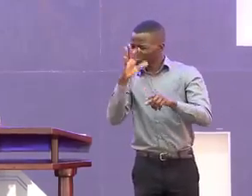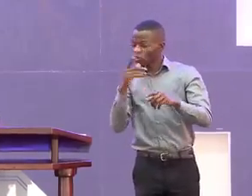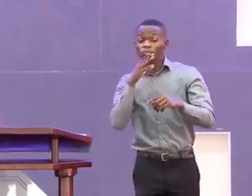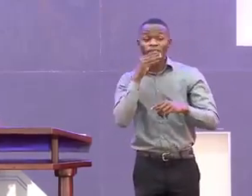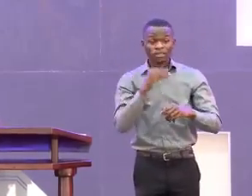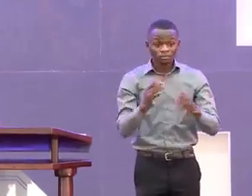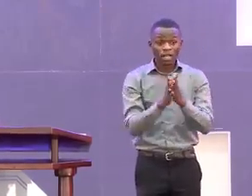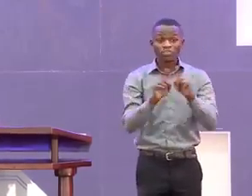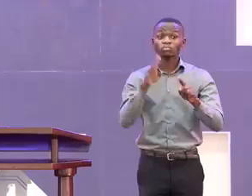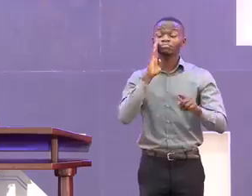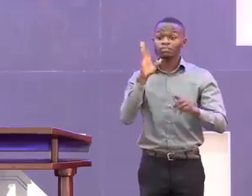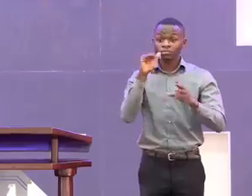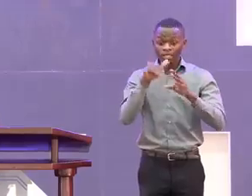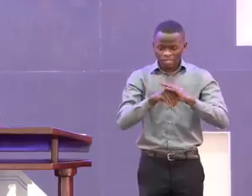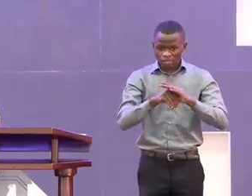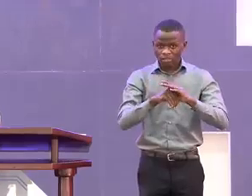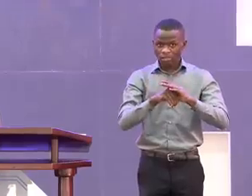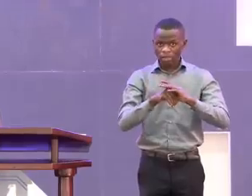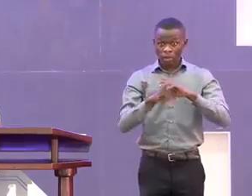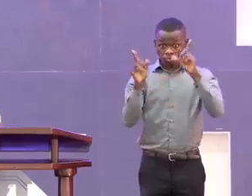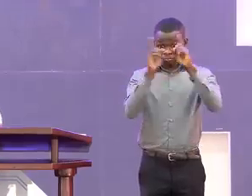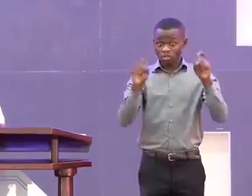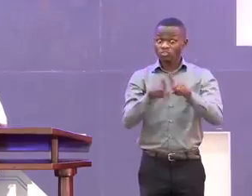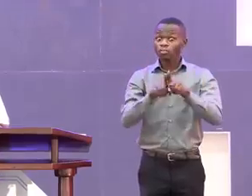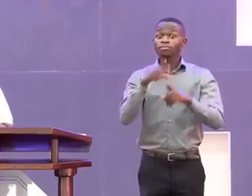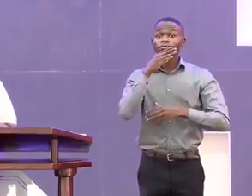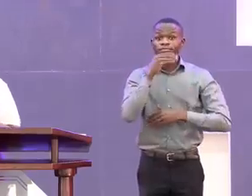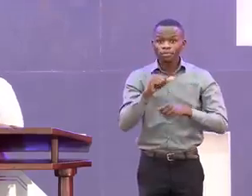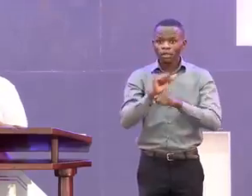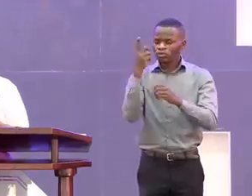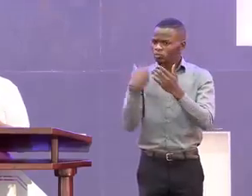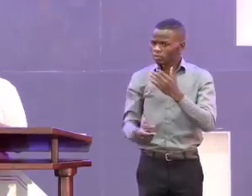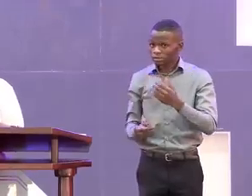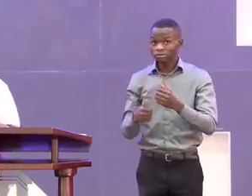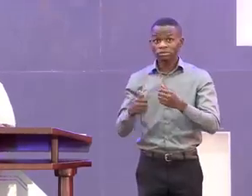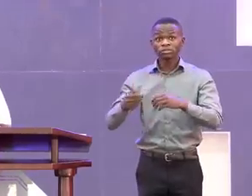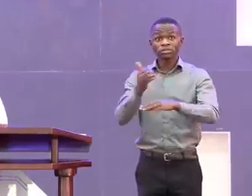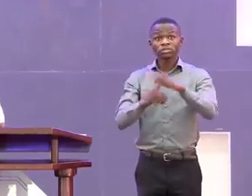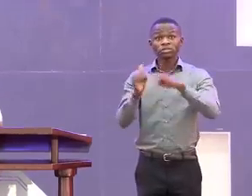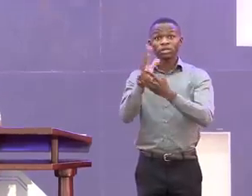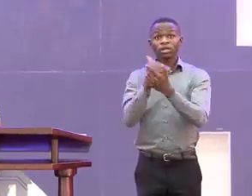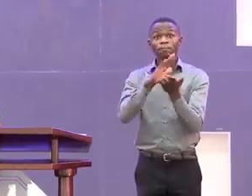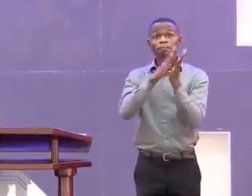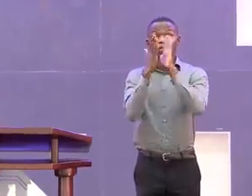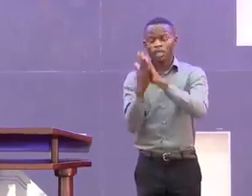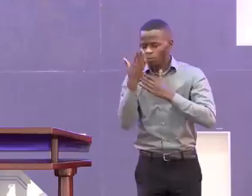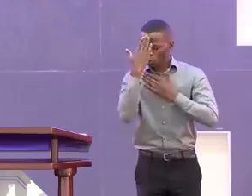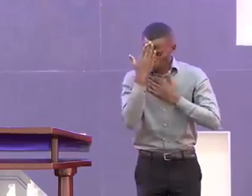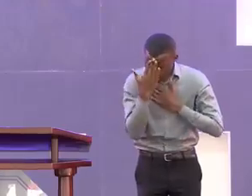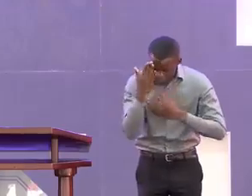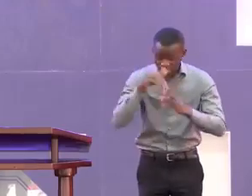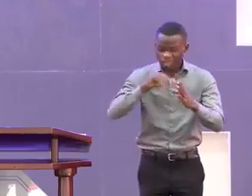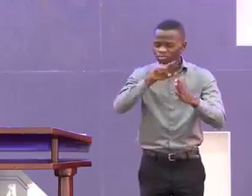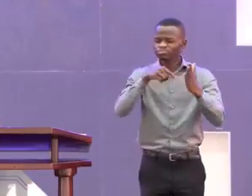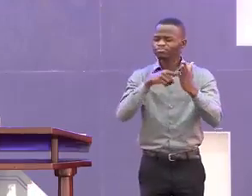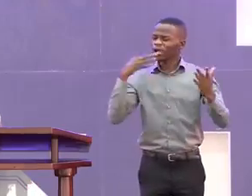men, and being found in the appearance as a man, he humbled himself and became obedient to the